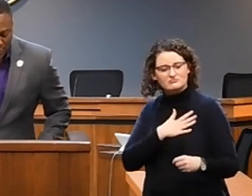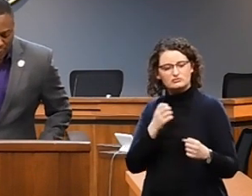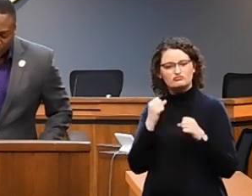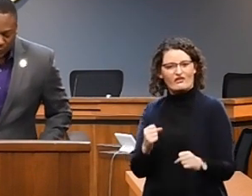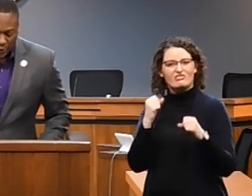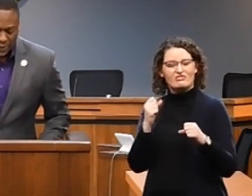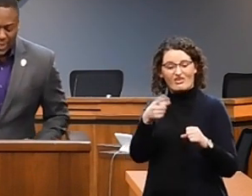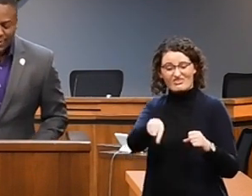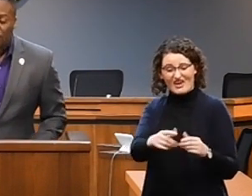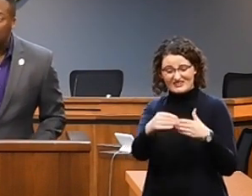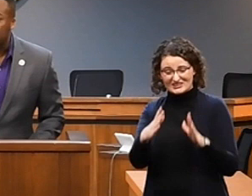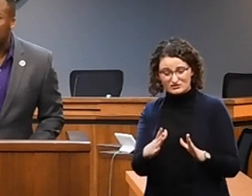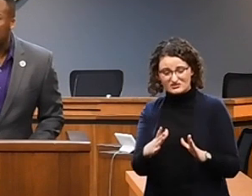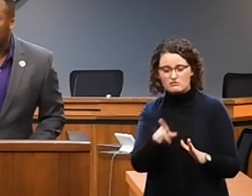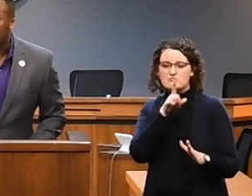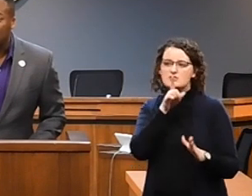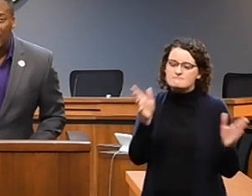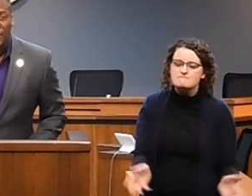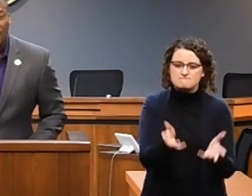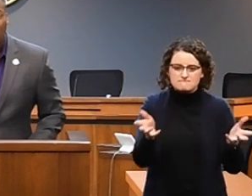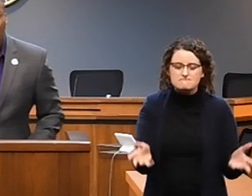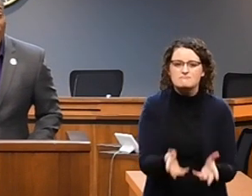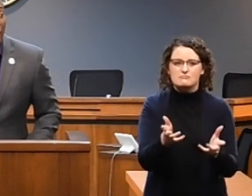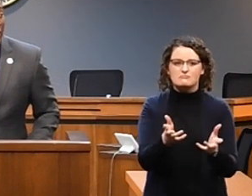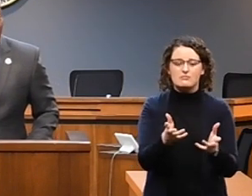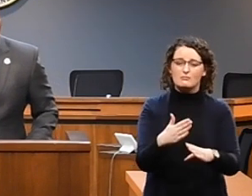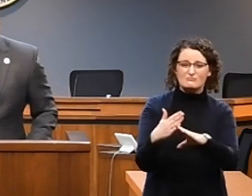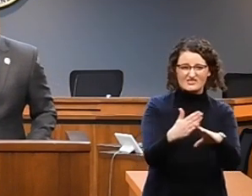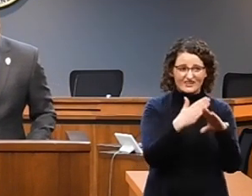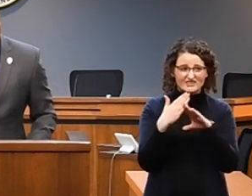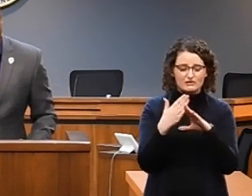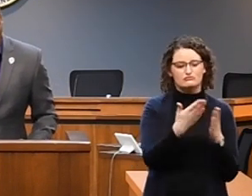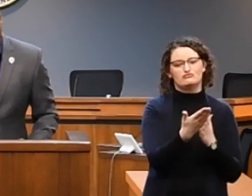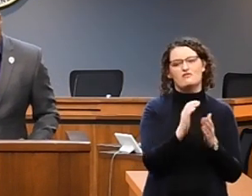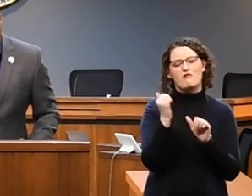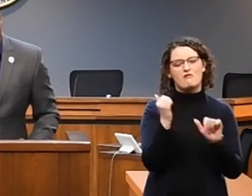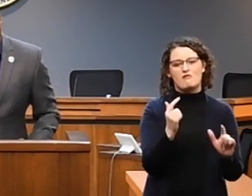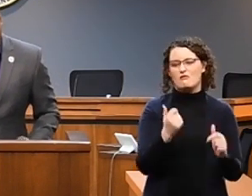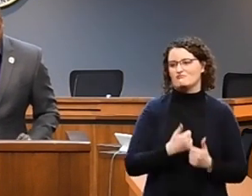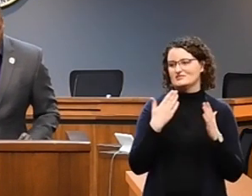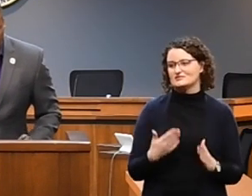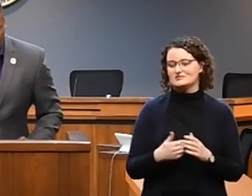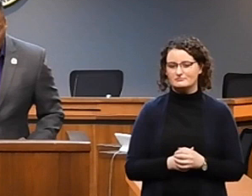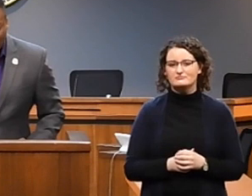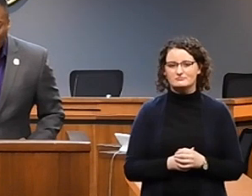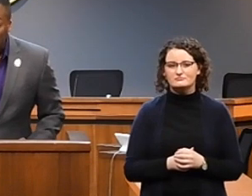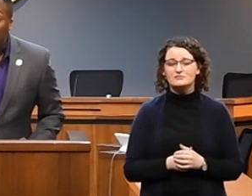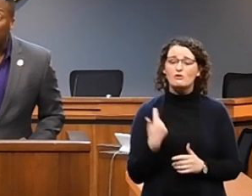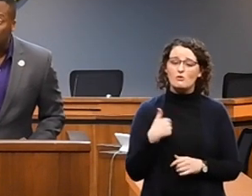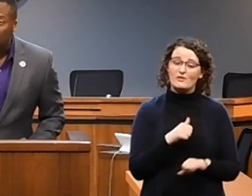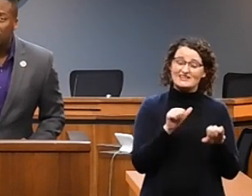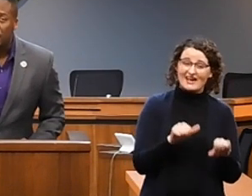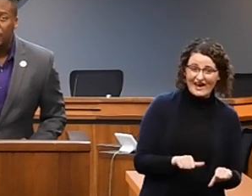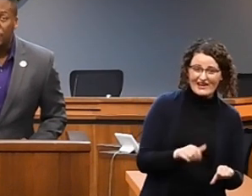leaders who are on the front lines encouraging, protecting, and serving all of our residents. Together, we can and